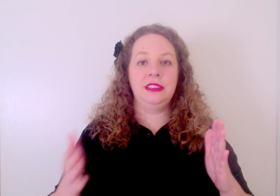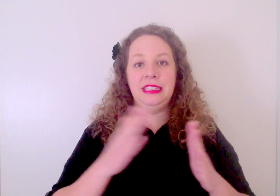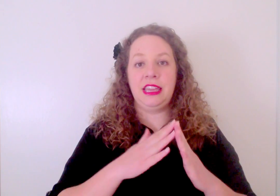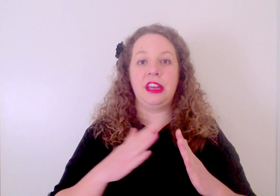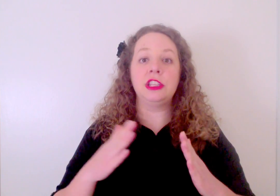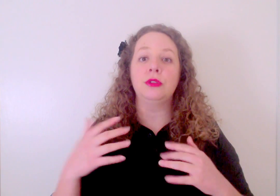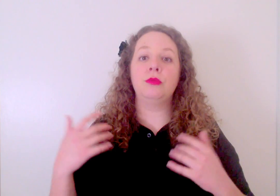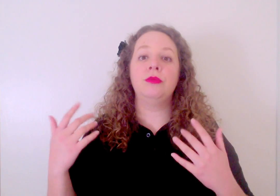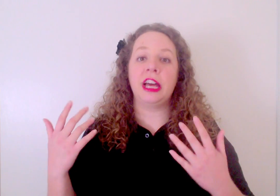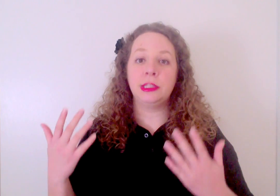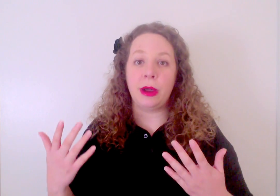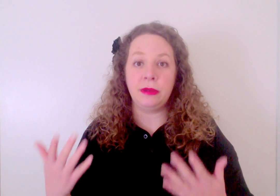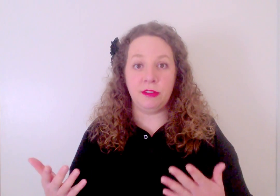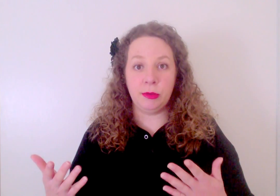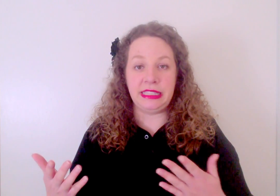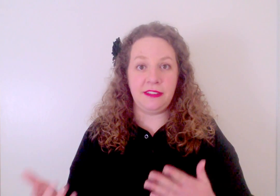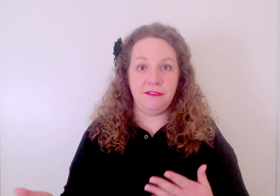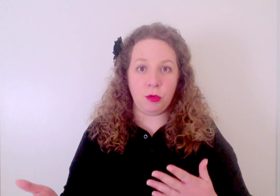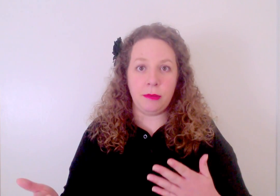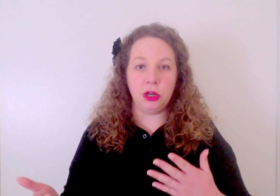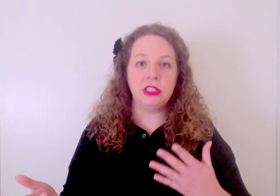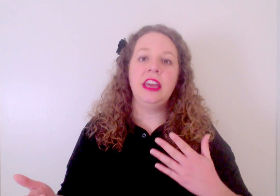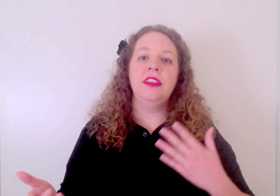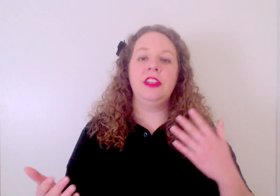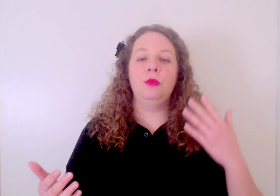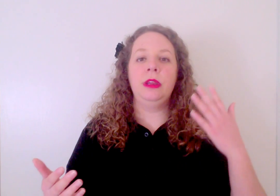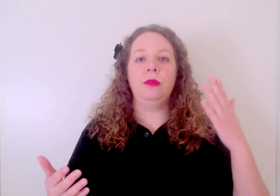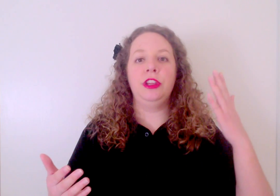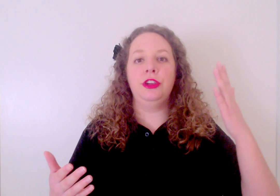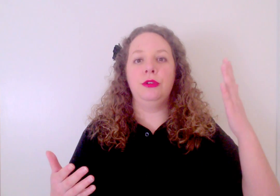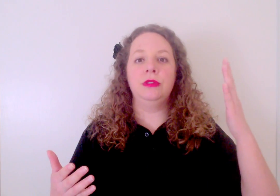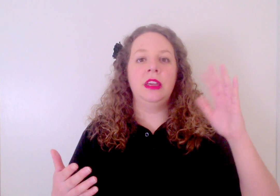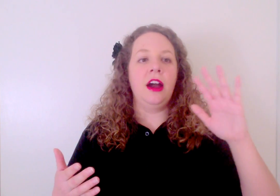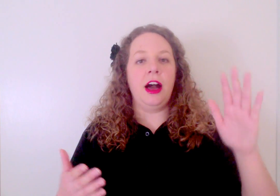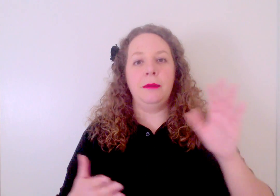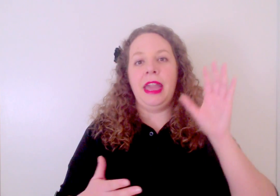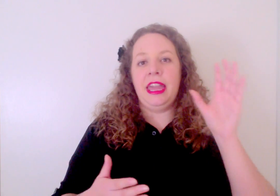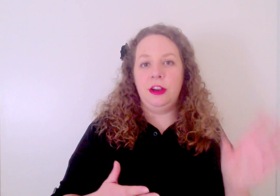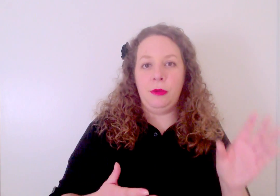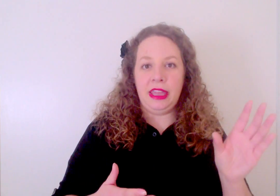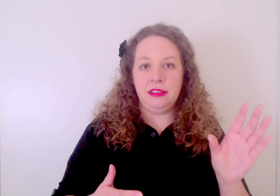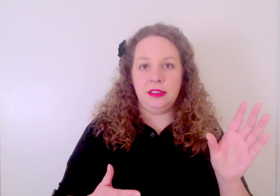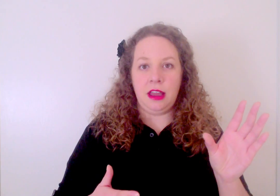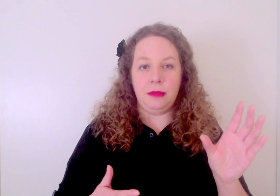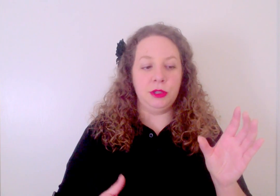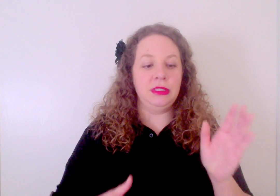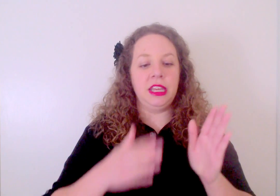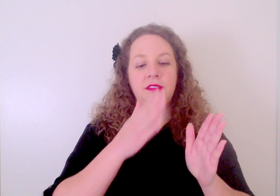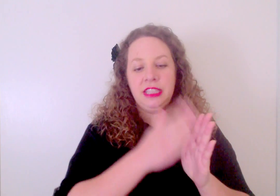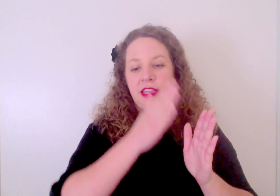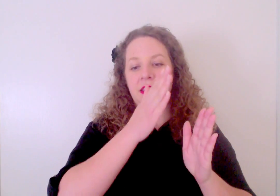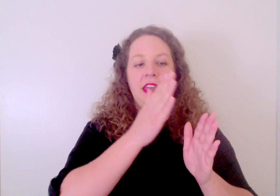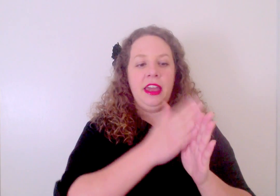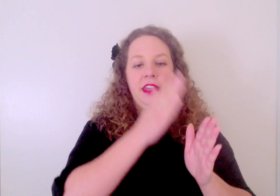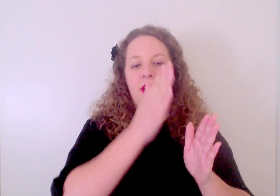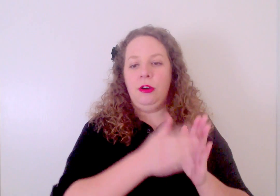take that. So that's why whenever we say phone numbers, then we will use 808. So instead of saying